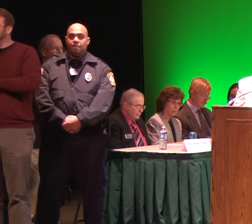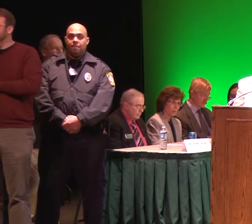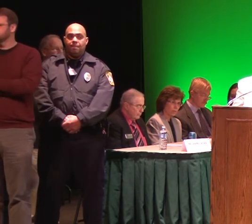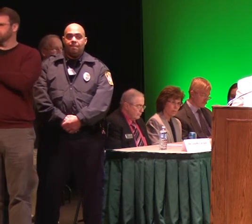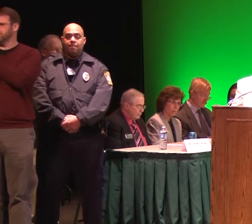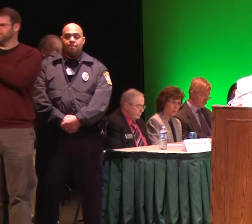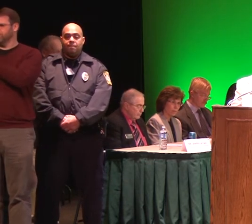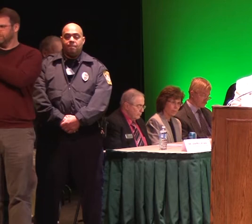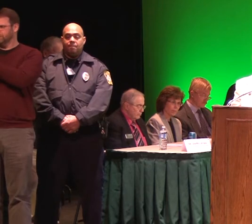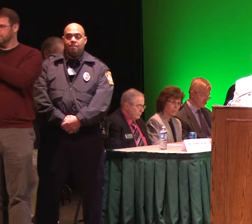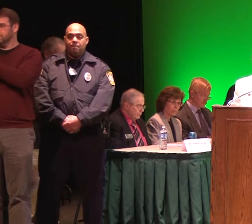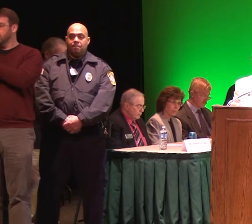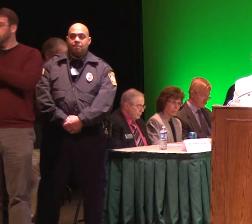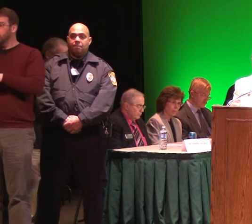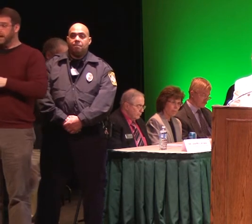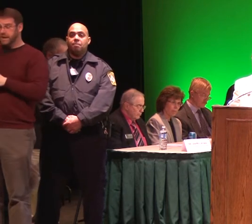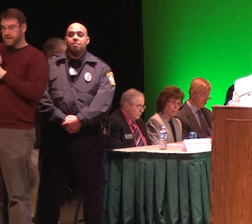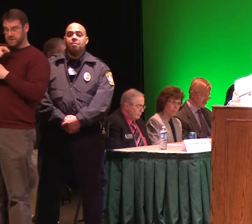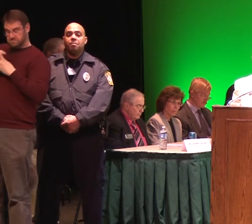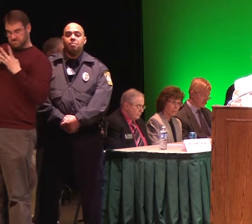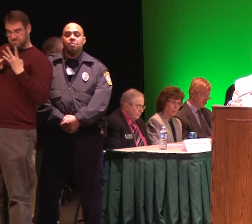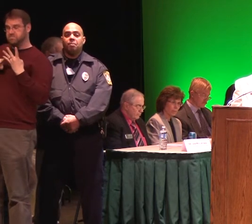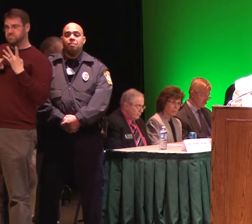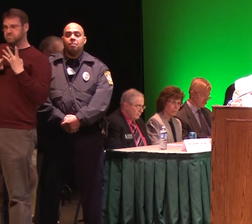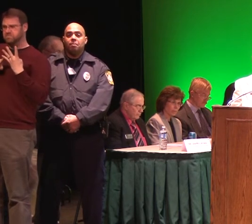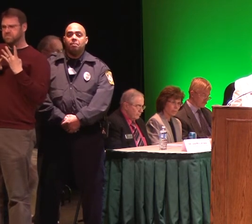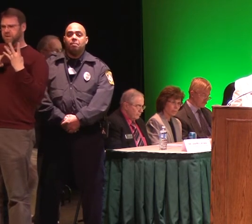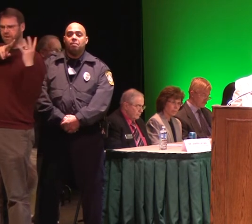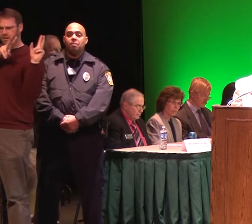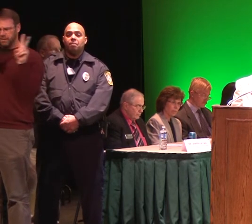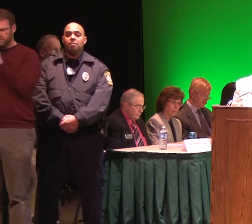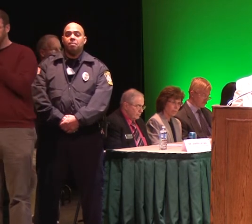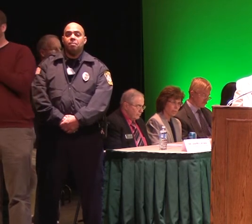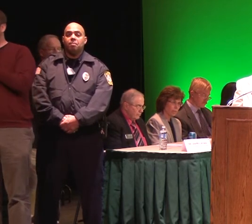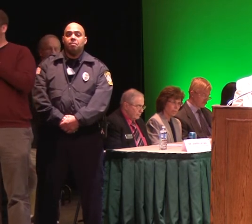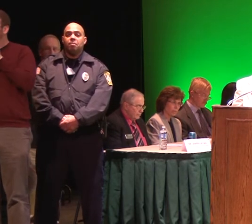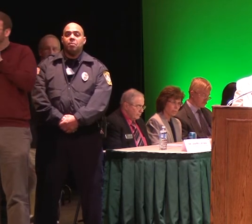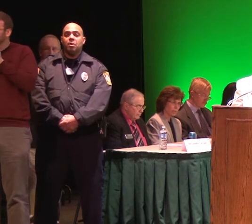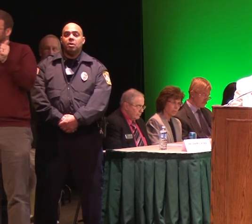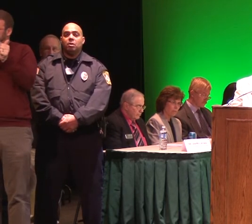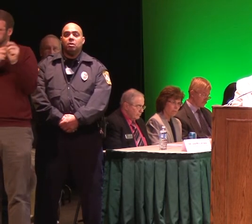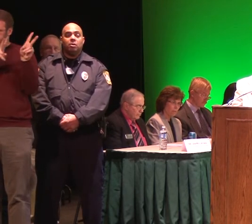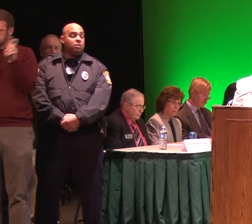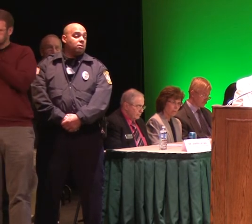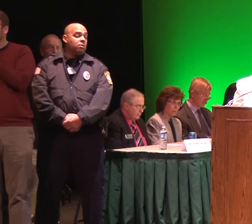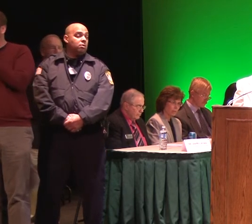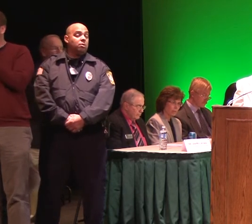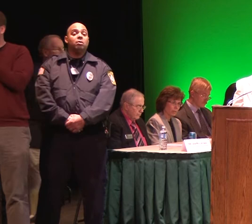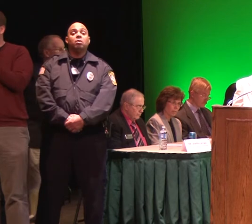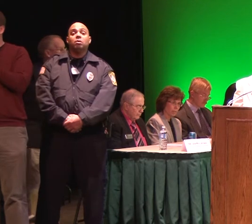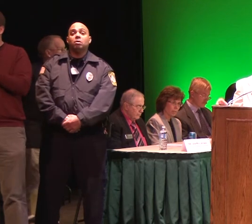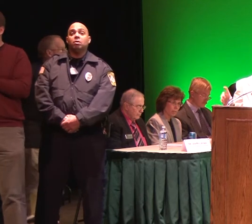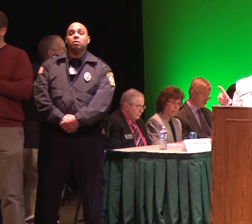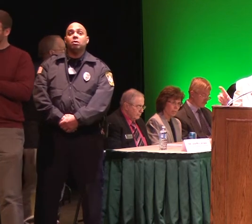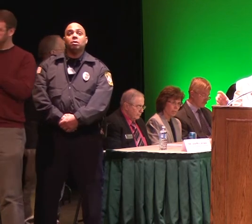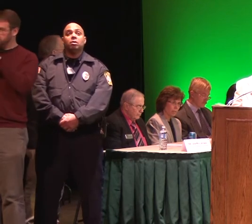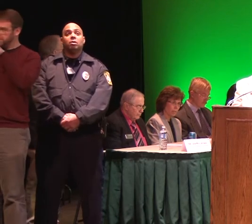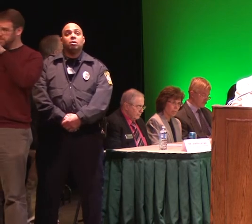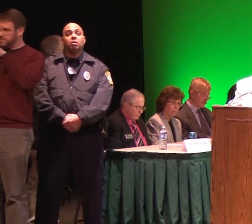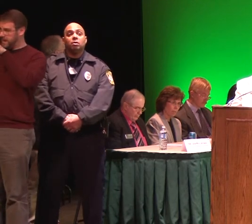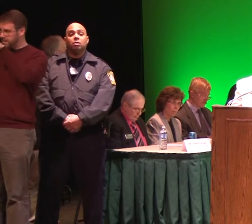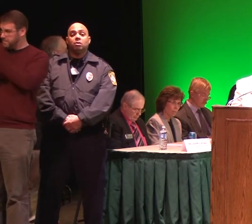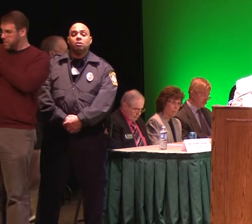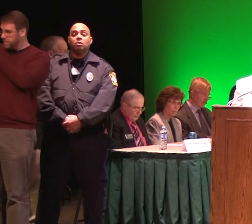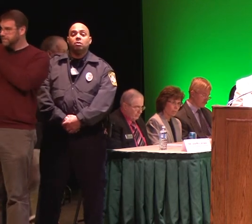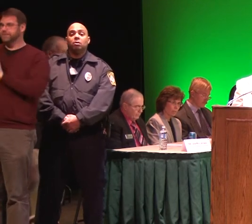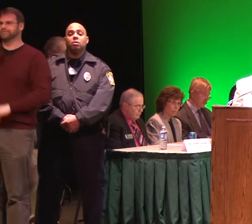And he wrote about all those subjects. He's the only person here whom I did not know personally, but I did have the